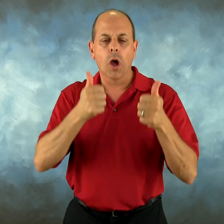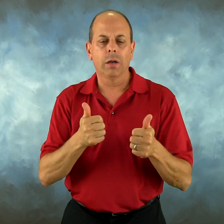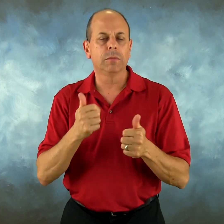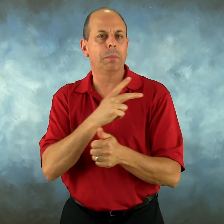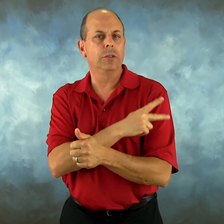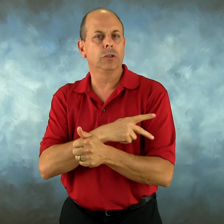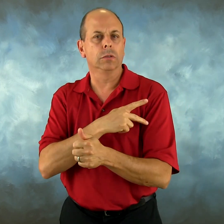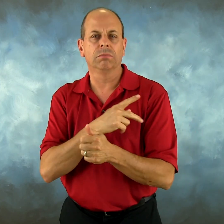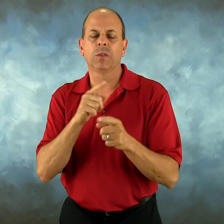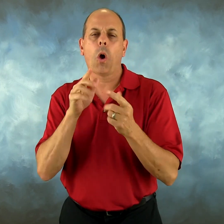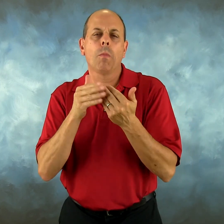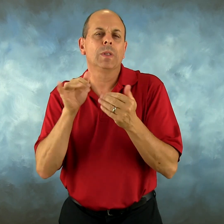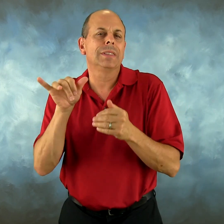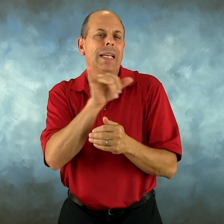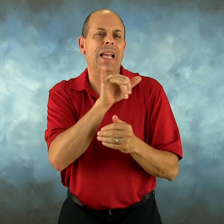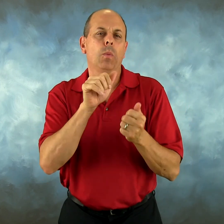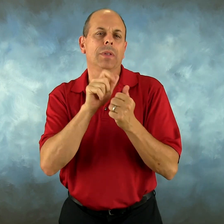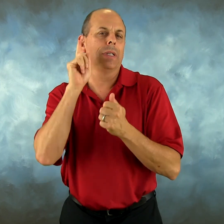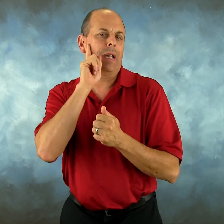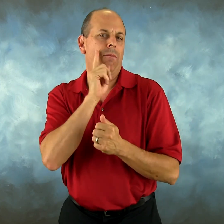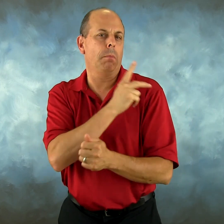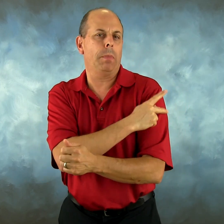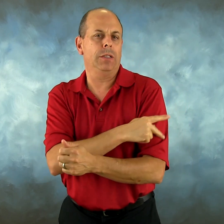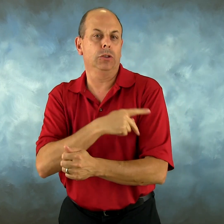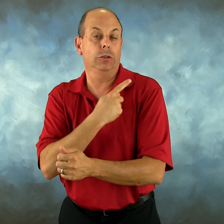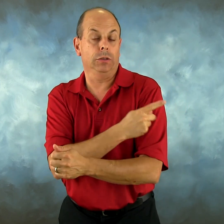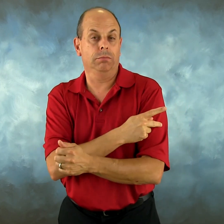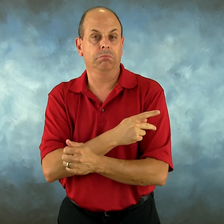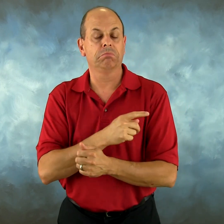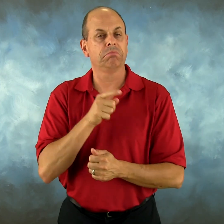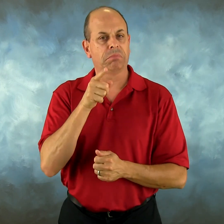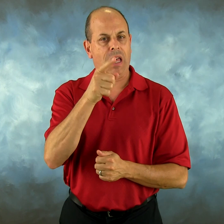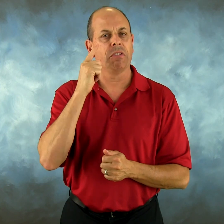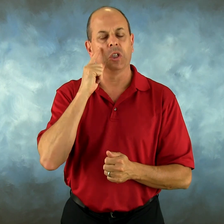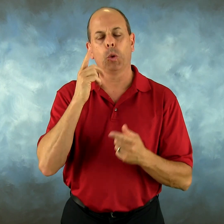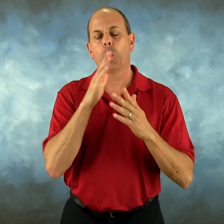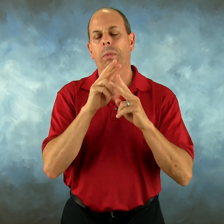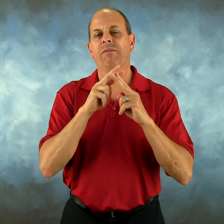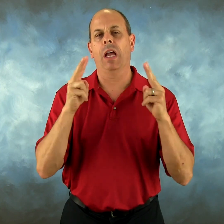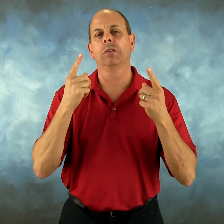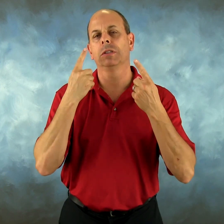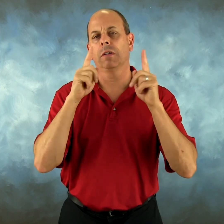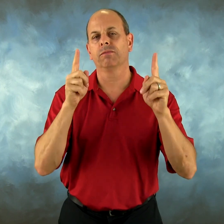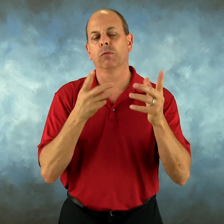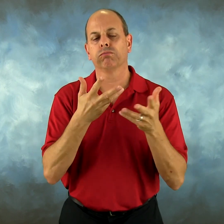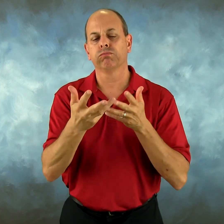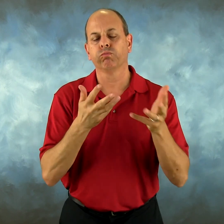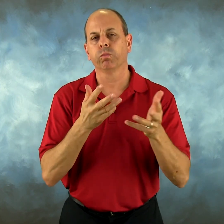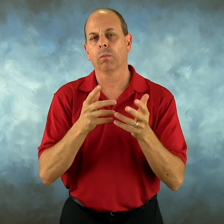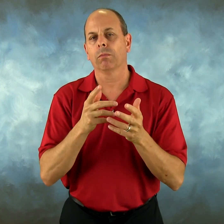I hope you enjoyed listening about working with hard of hearing and deaf patients. There are a lot of tips that are the